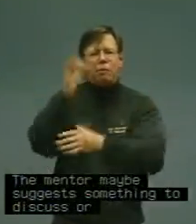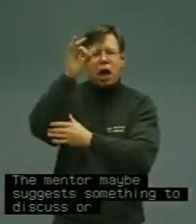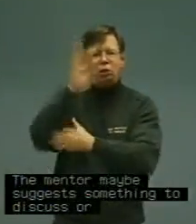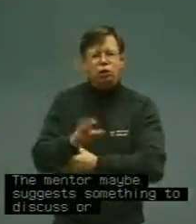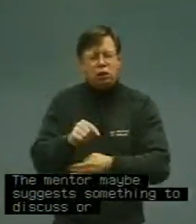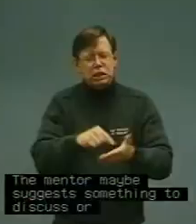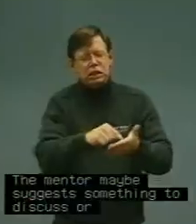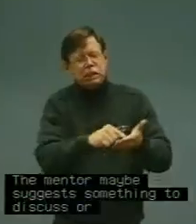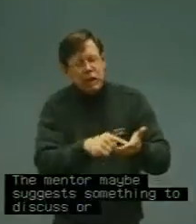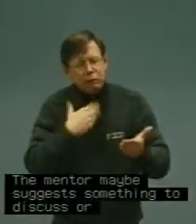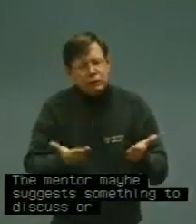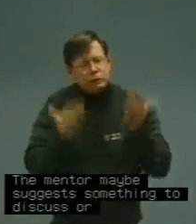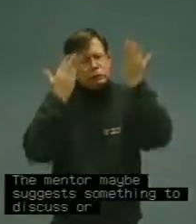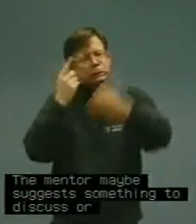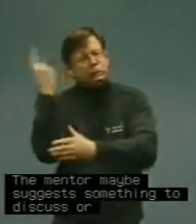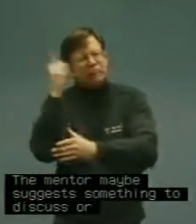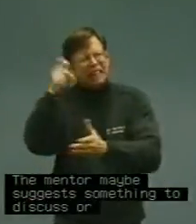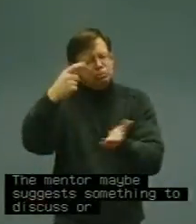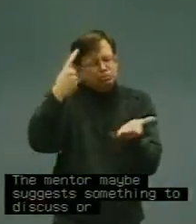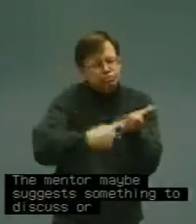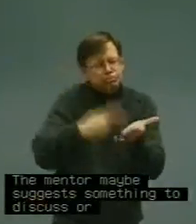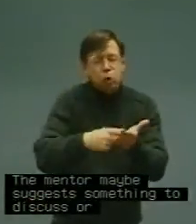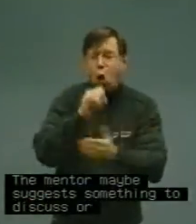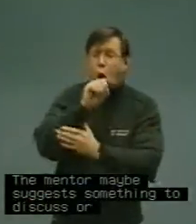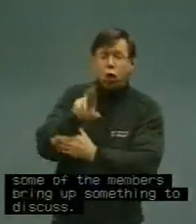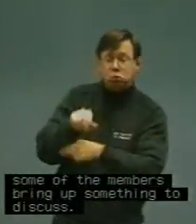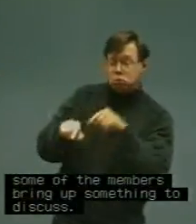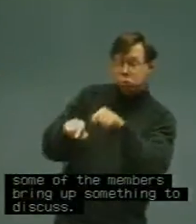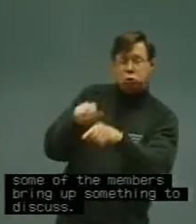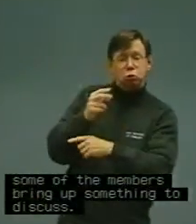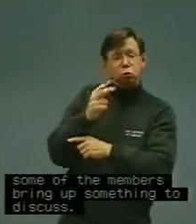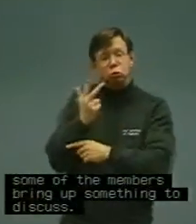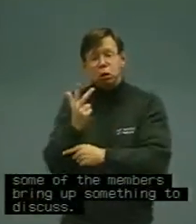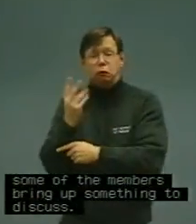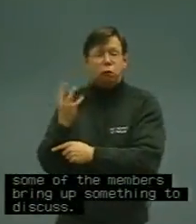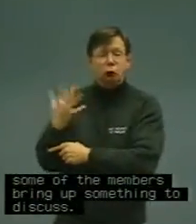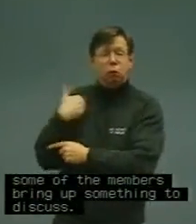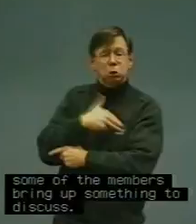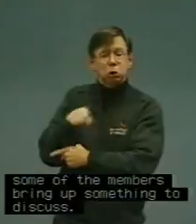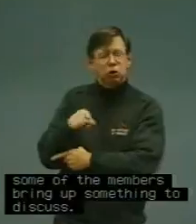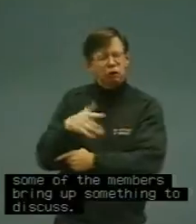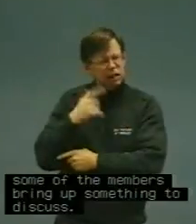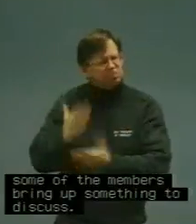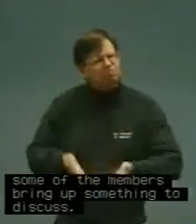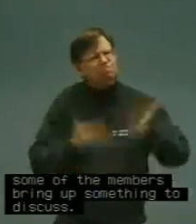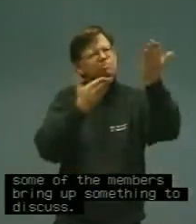The mentor maybe suggests something to discuss, or some of the members bring up something to